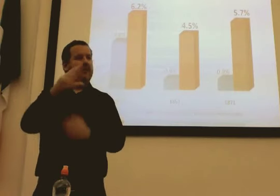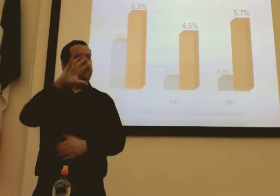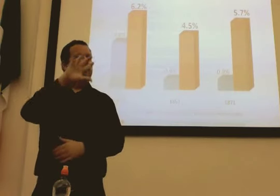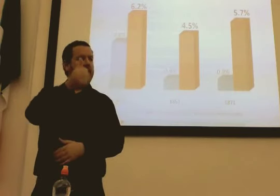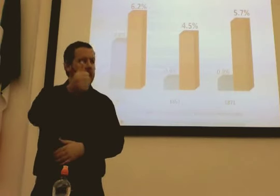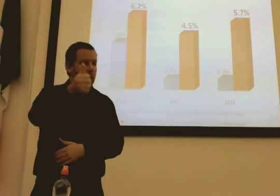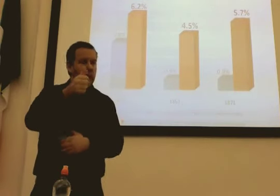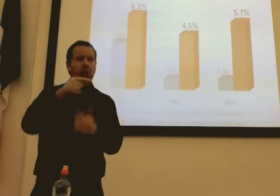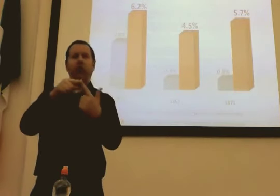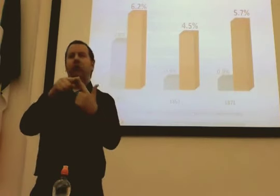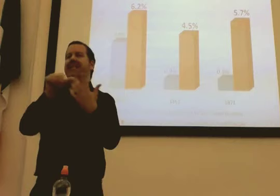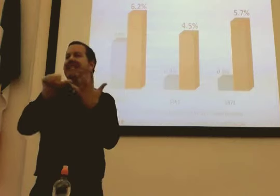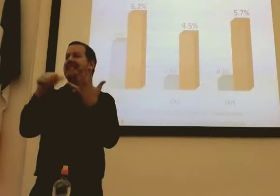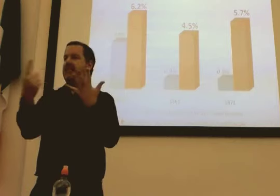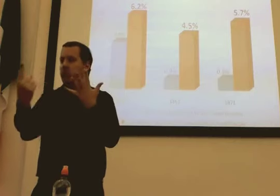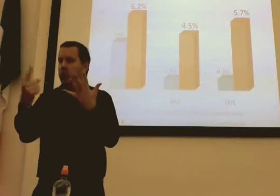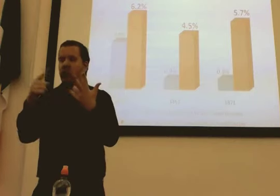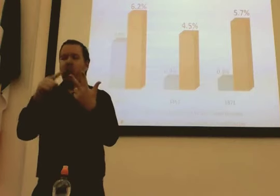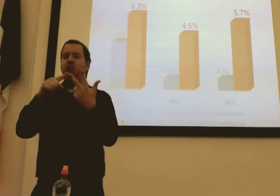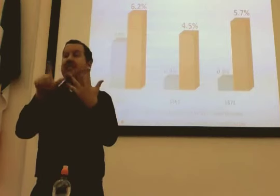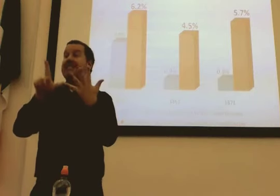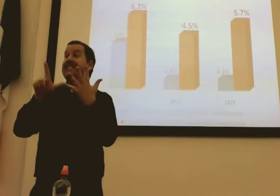good source from 1851 and